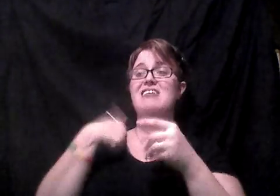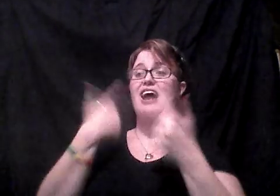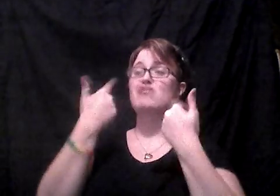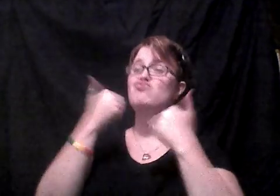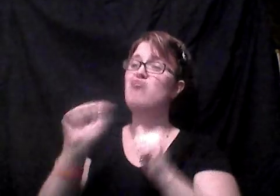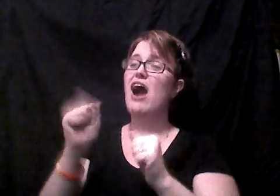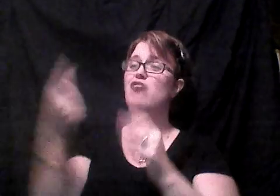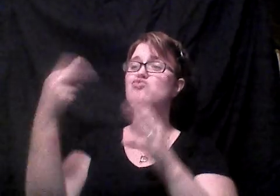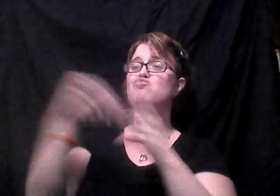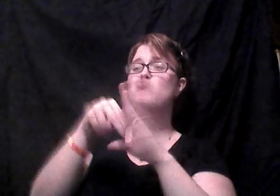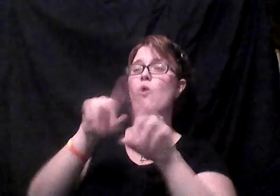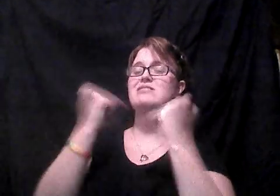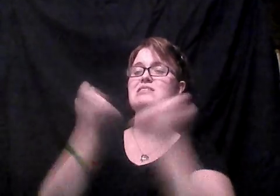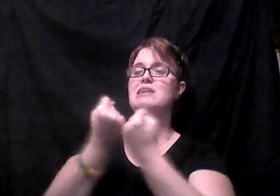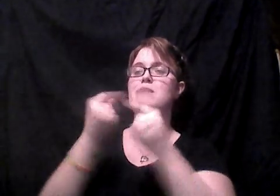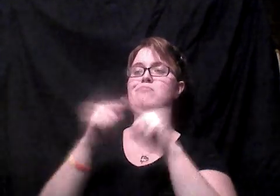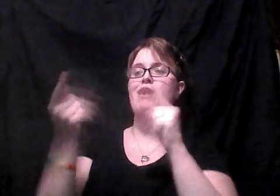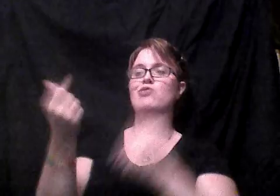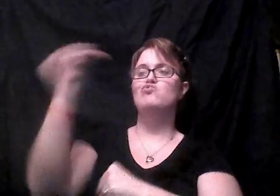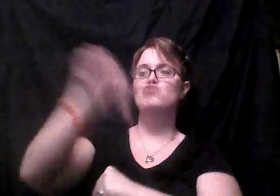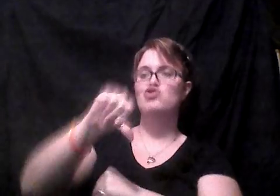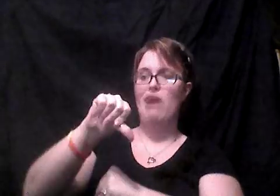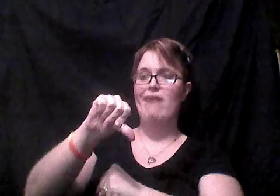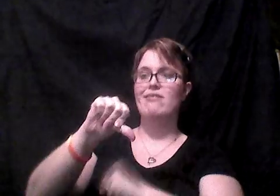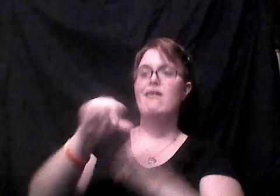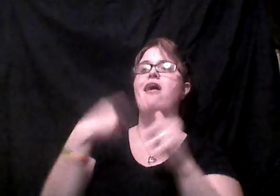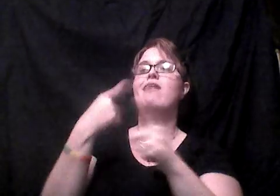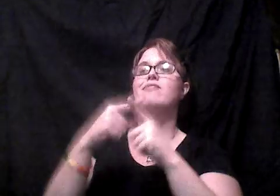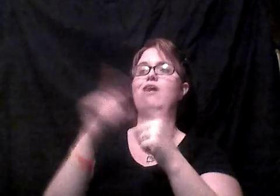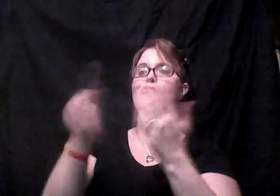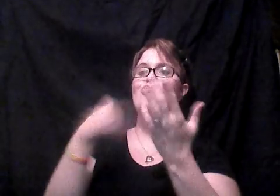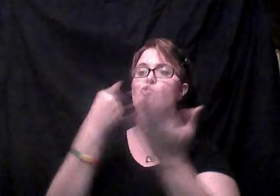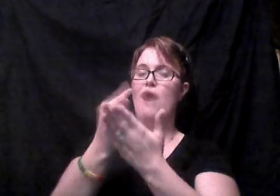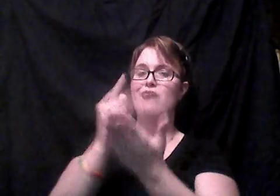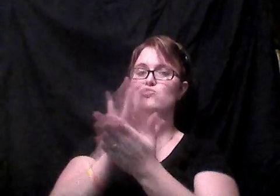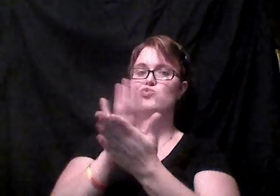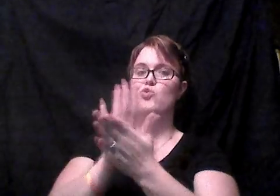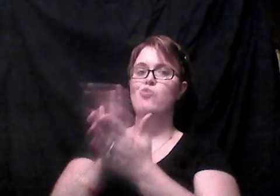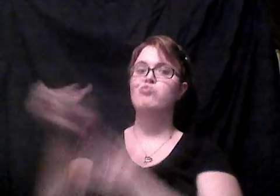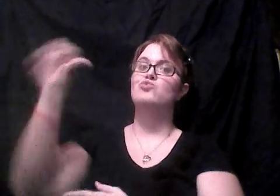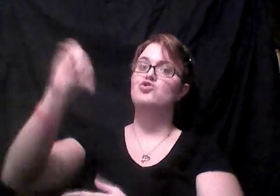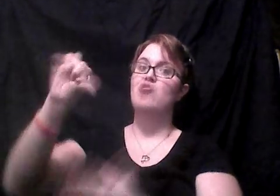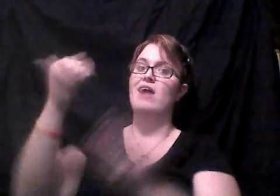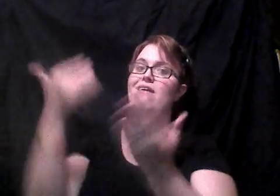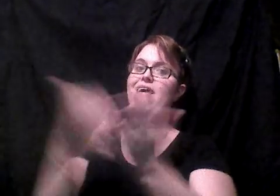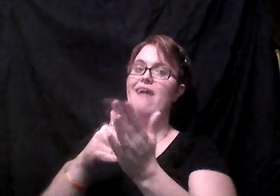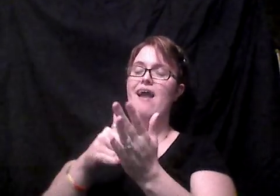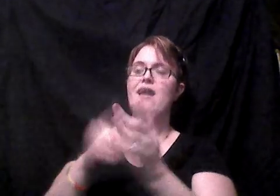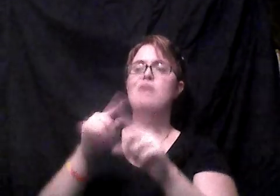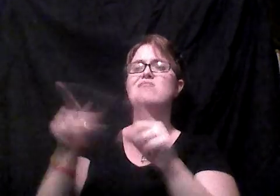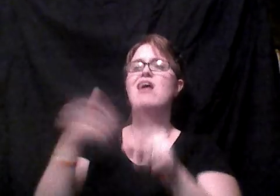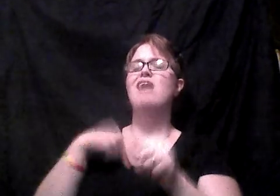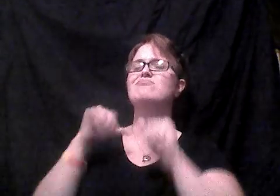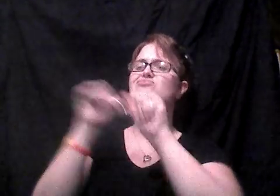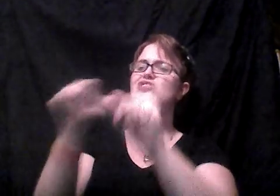They're very inspirational. But then the darndest thing happened. You know, I worked hard, and I became a junior faculty member, and I